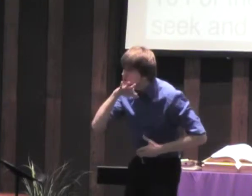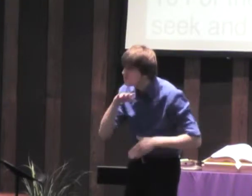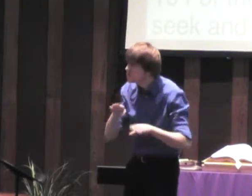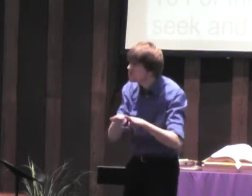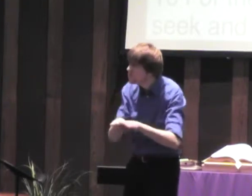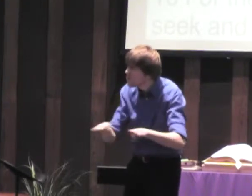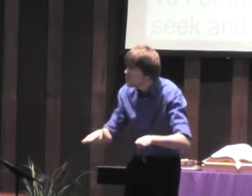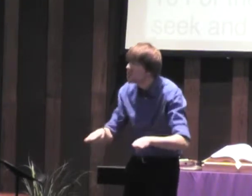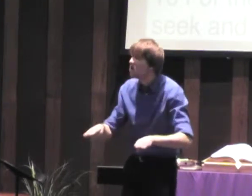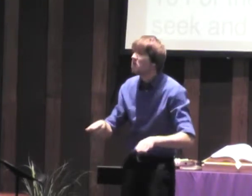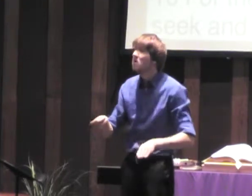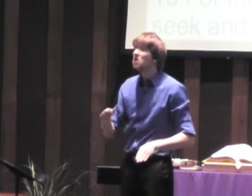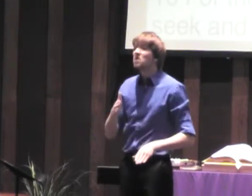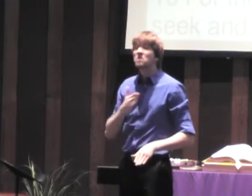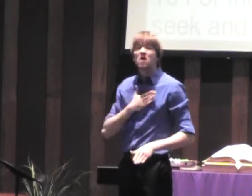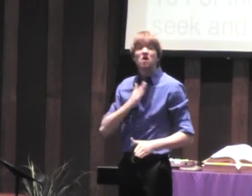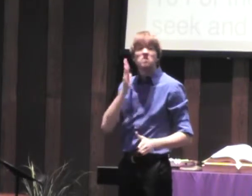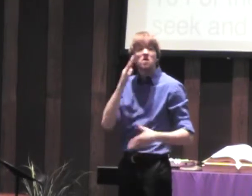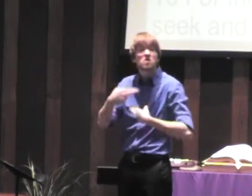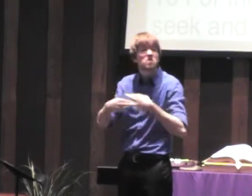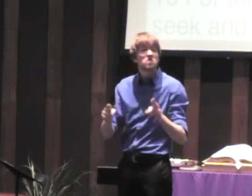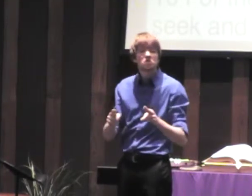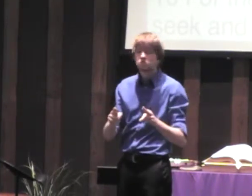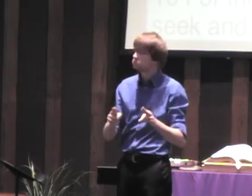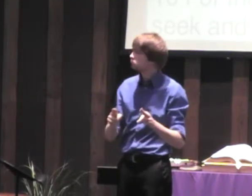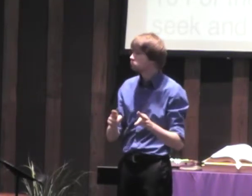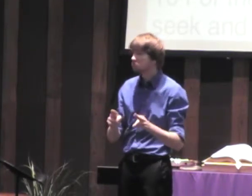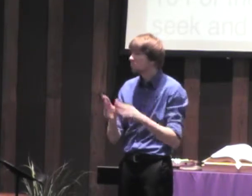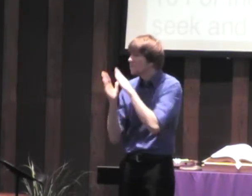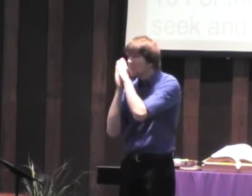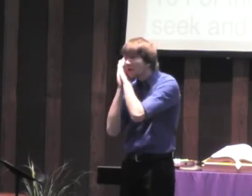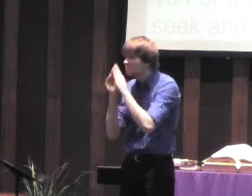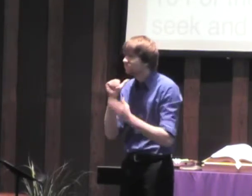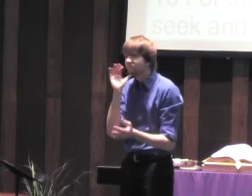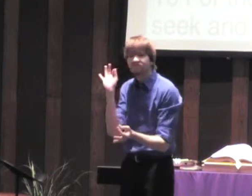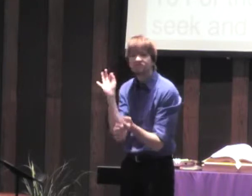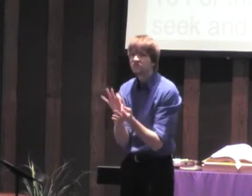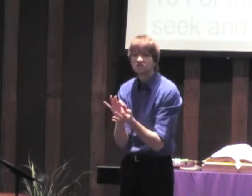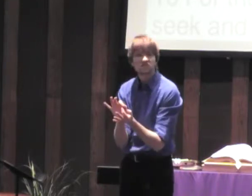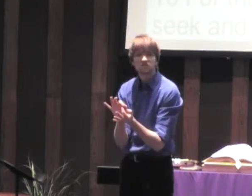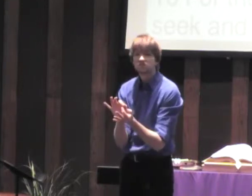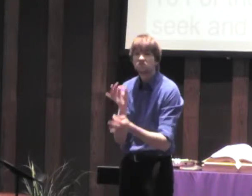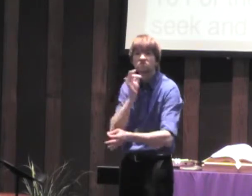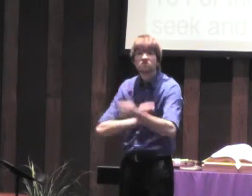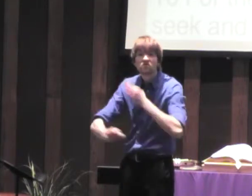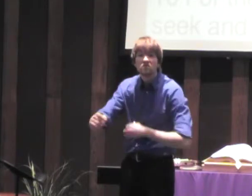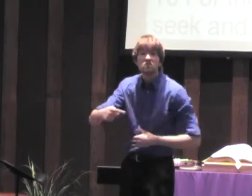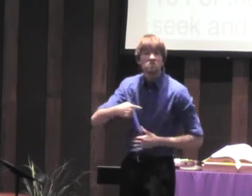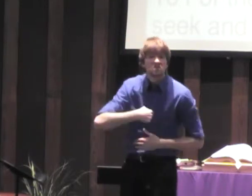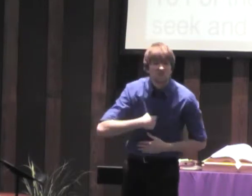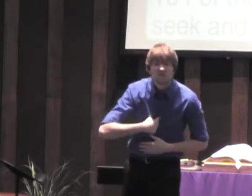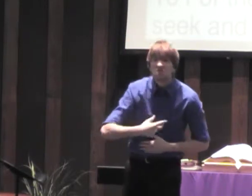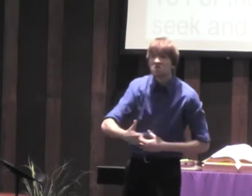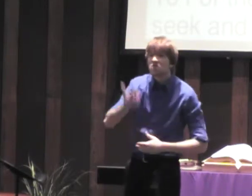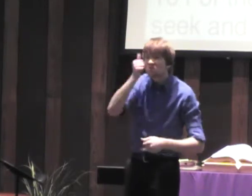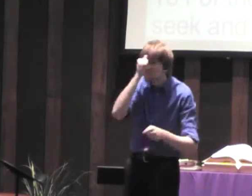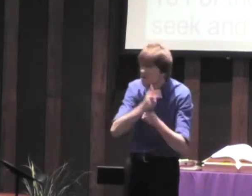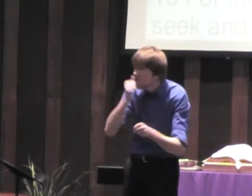My house had dirt floors. I didn't have a bedroom or a bed that